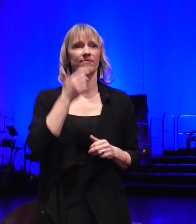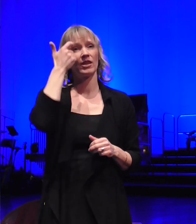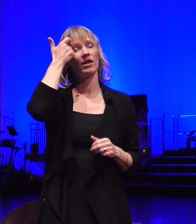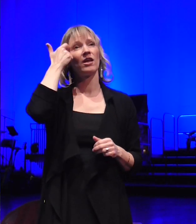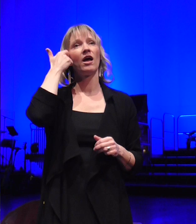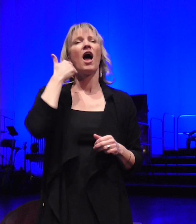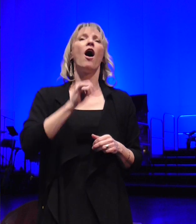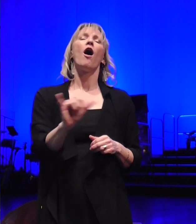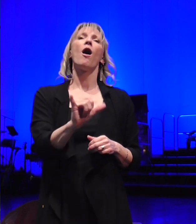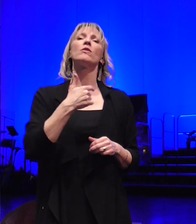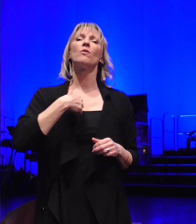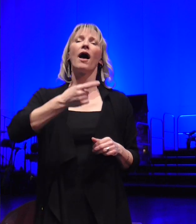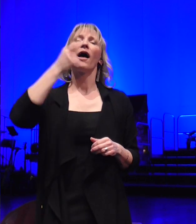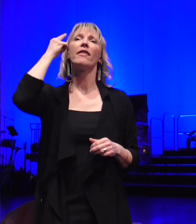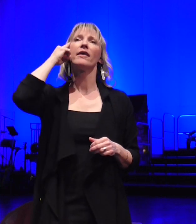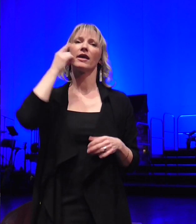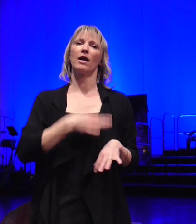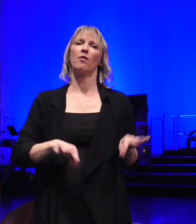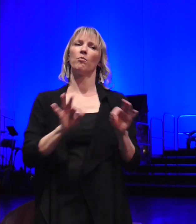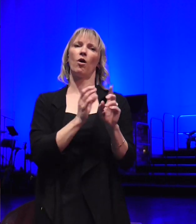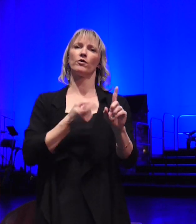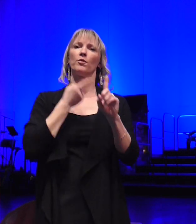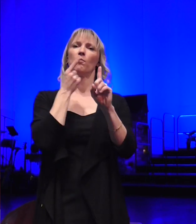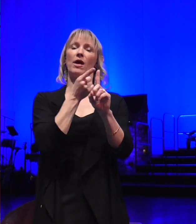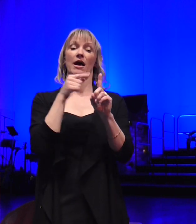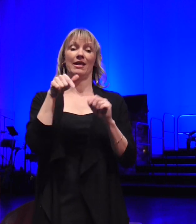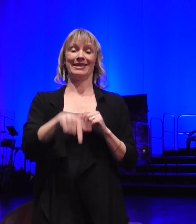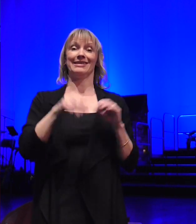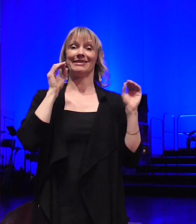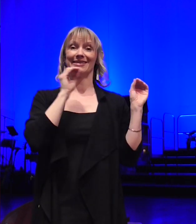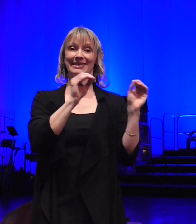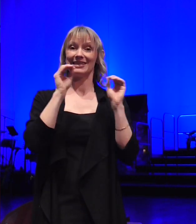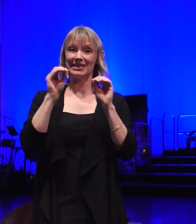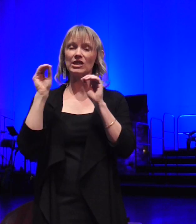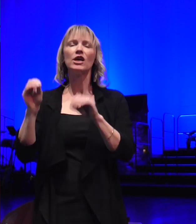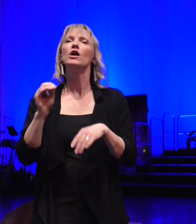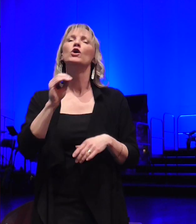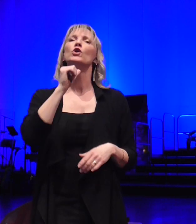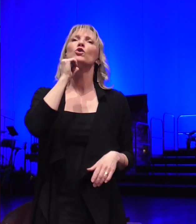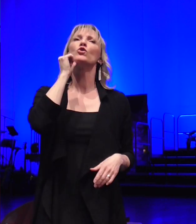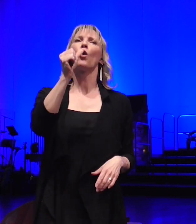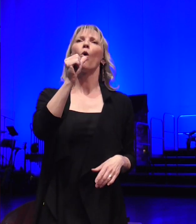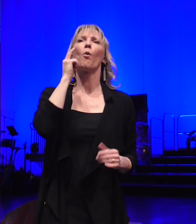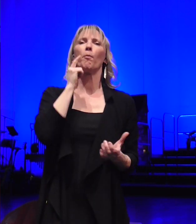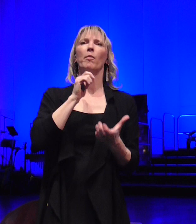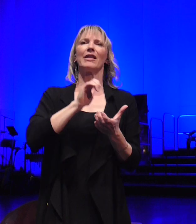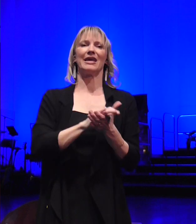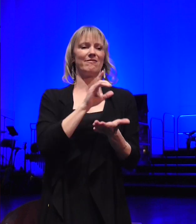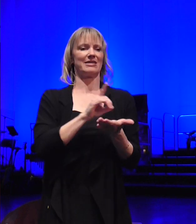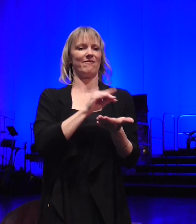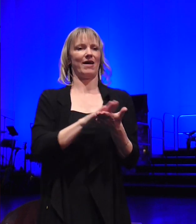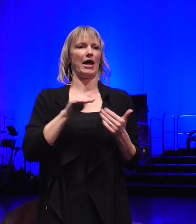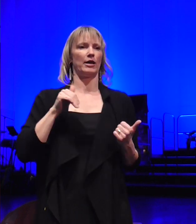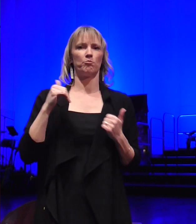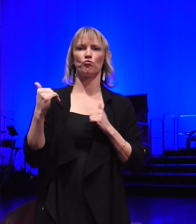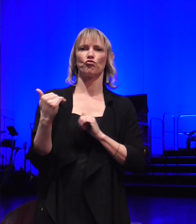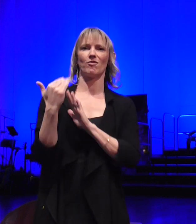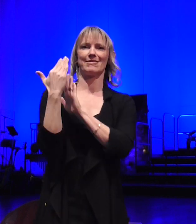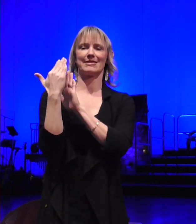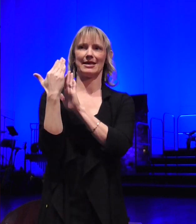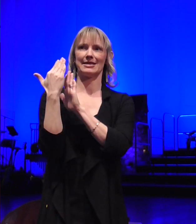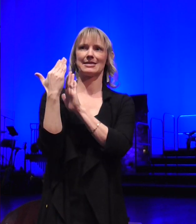I also think it's important to point out that in our teaching, we don't necessarily believe in a divine presence that's pulling the